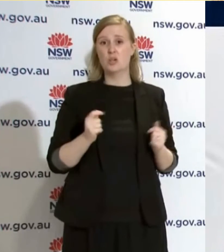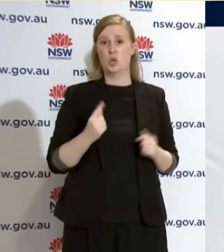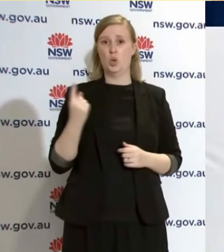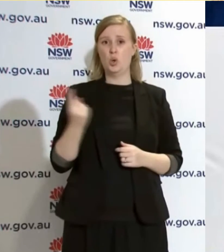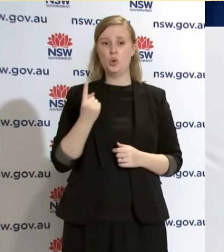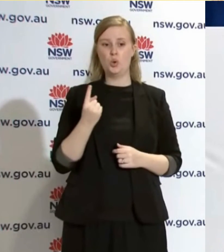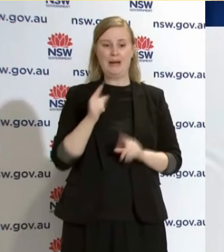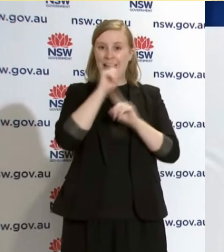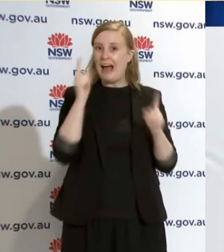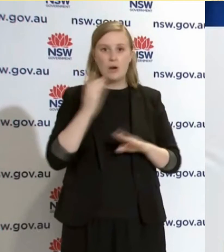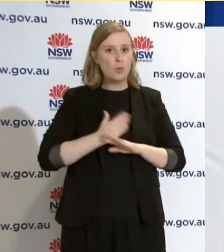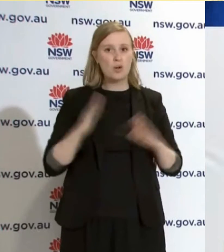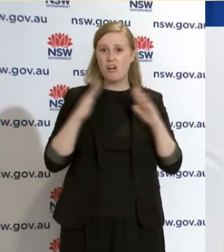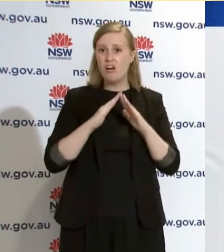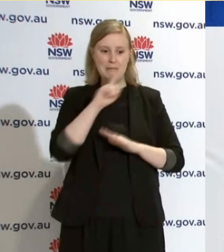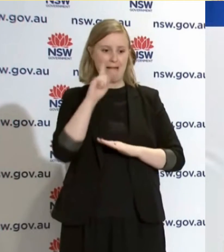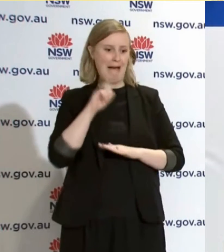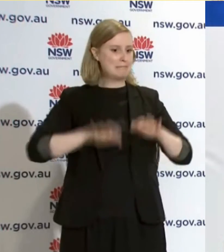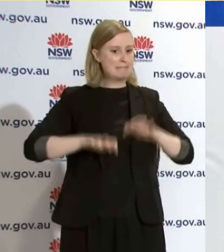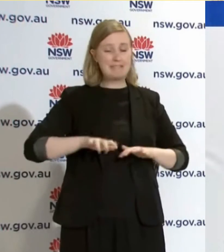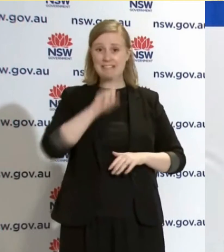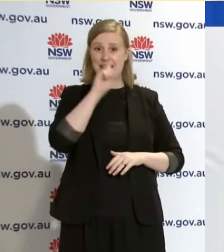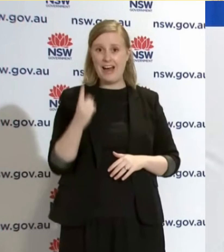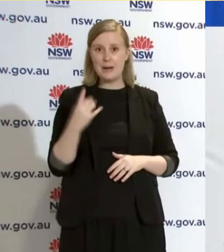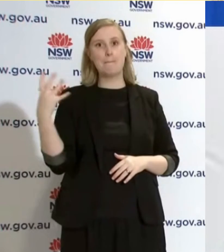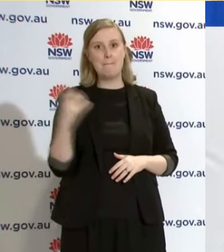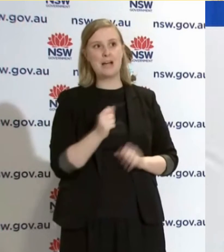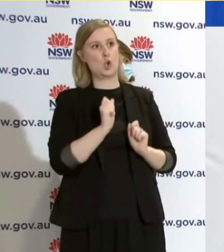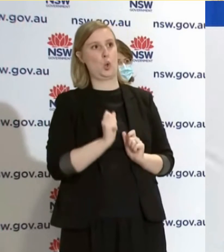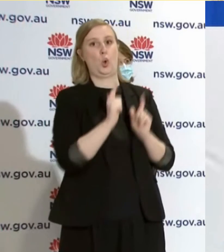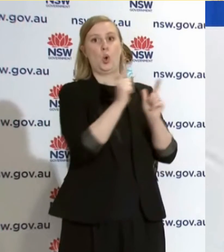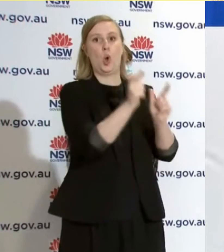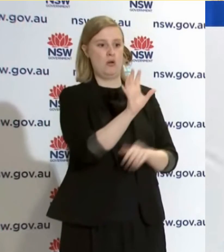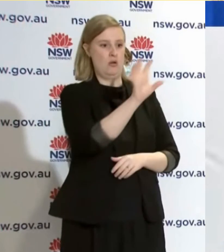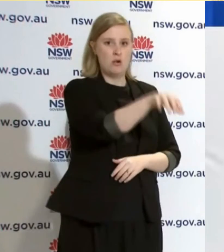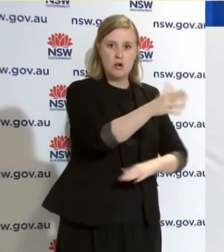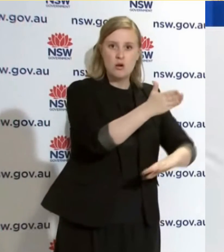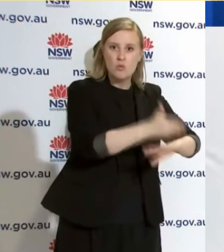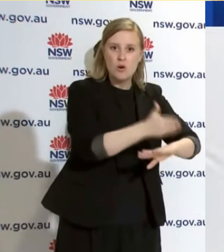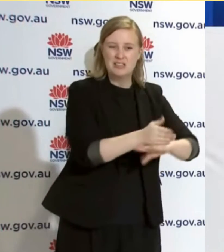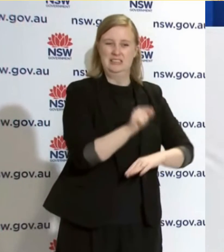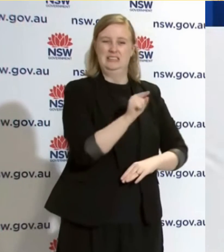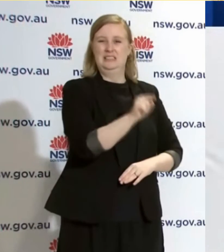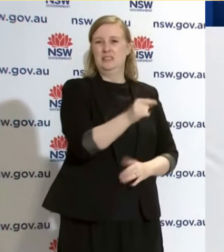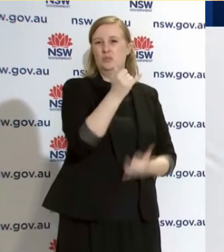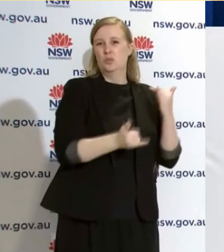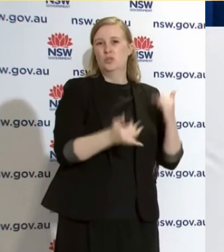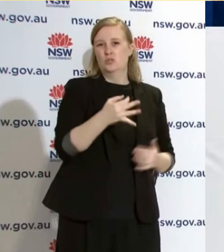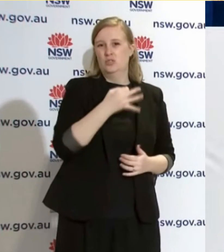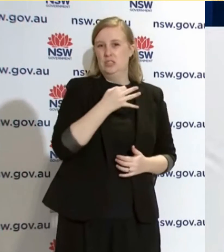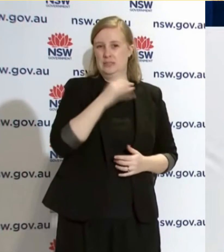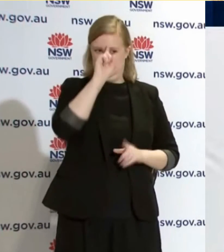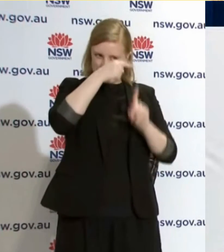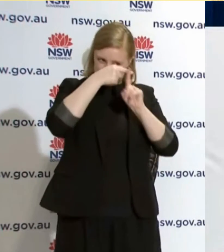so what you have to do within a pandemic is prioritise those areas of concern, prioritise where you're putting the resources, and have a